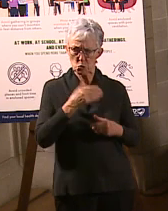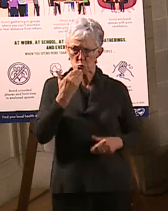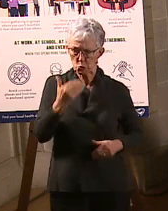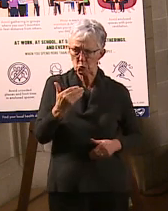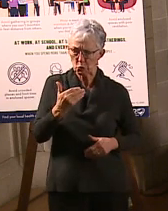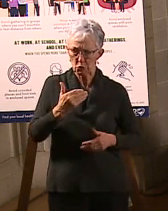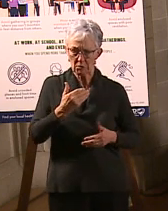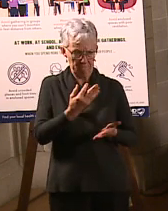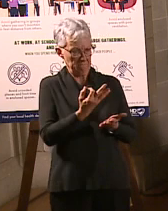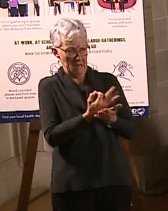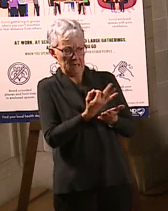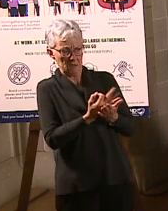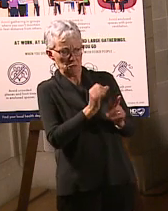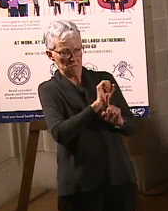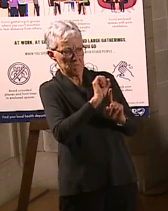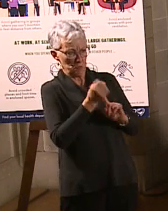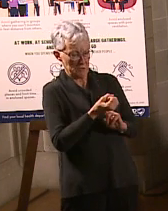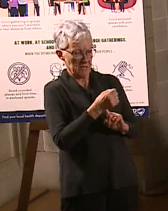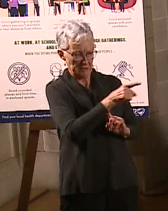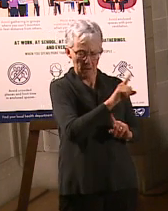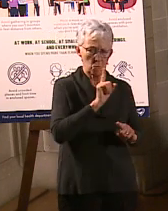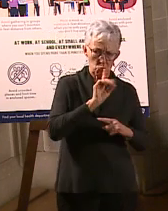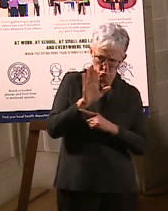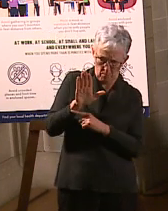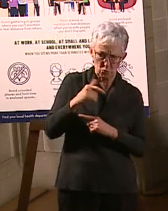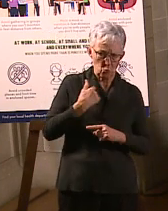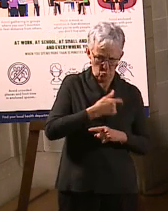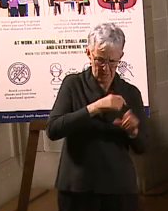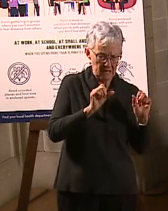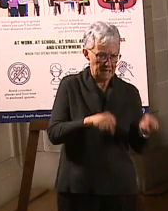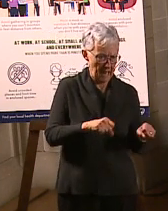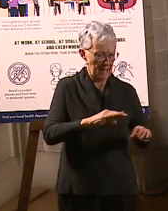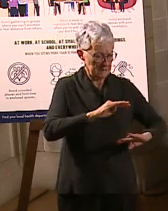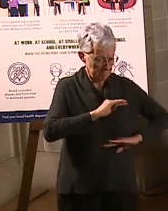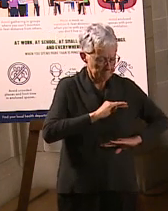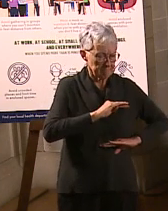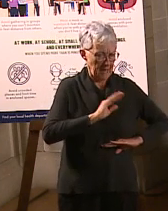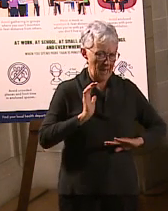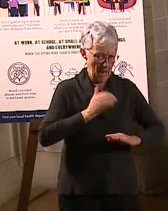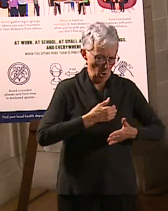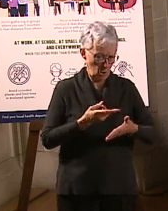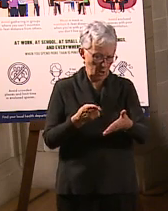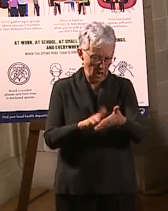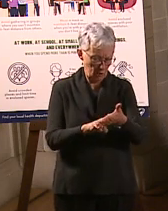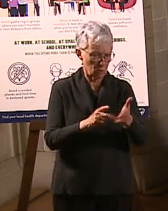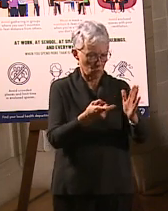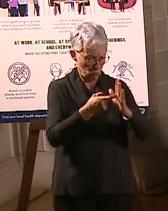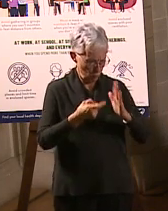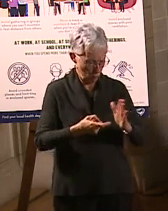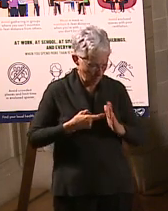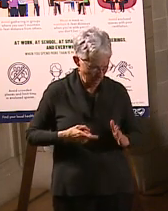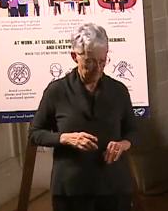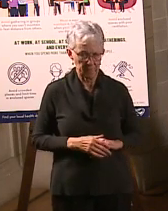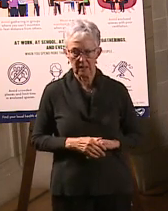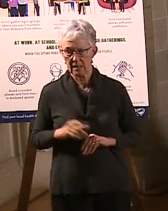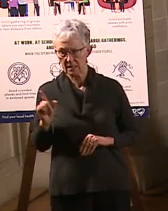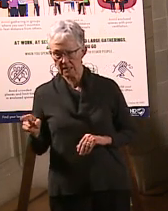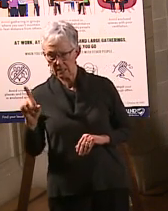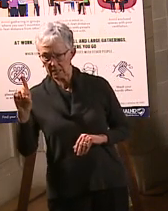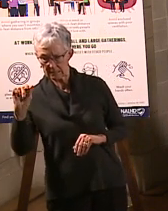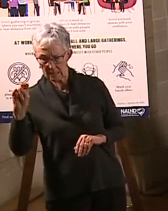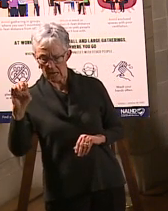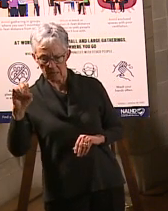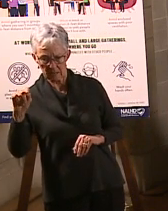going to be able to do the contract. CEO Smith, told them, hey, when I think she called to their attention that